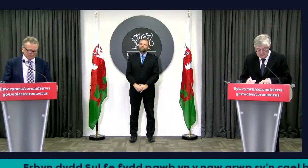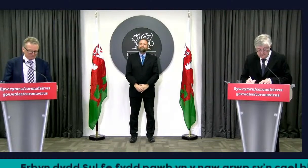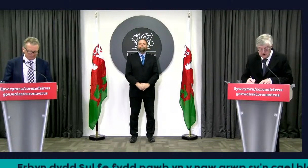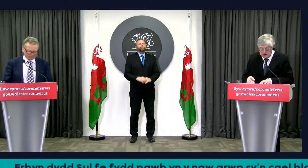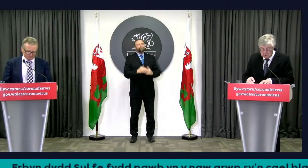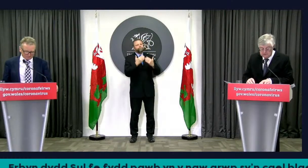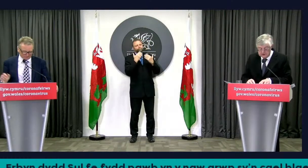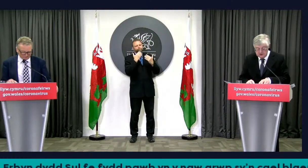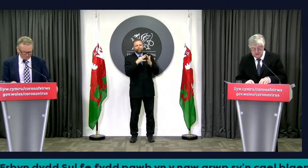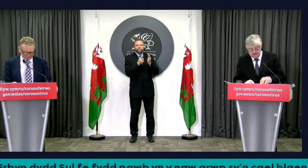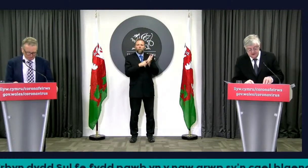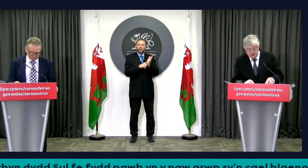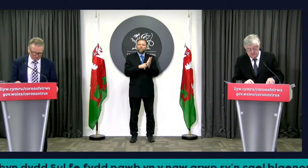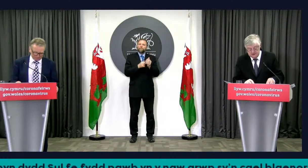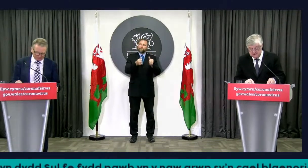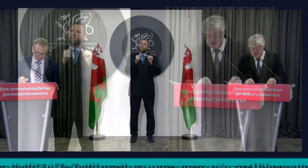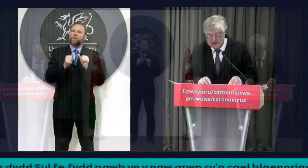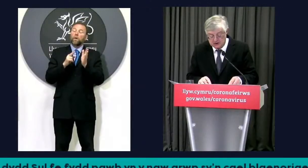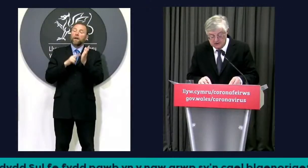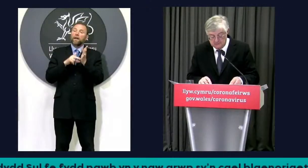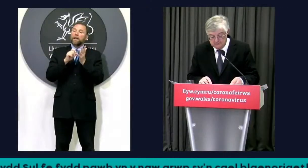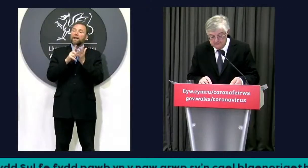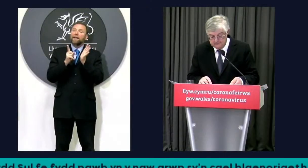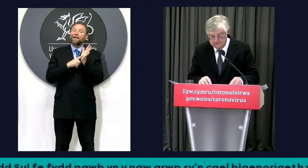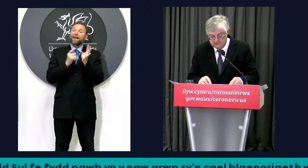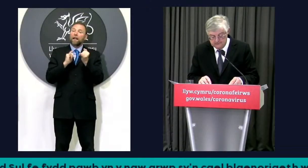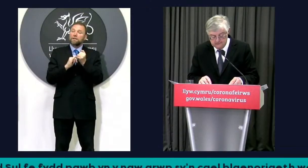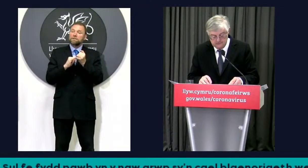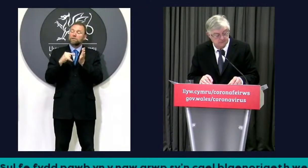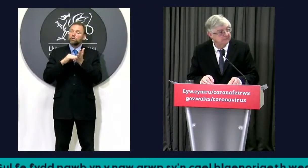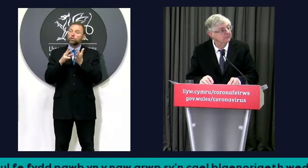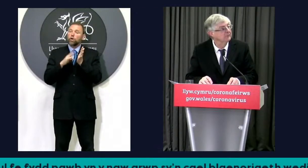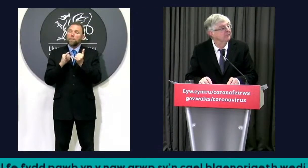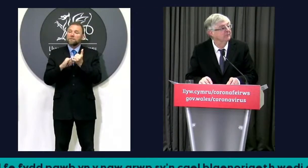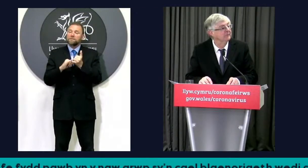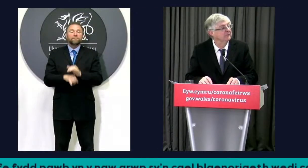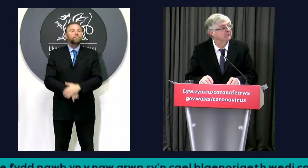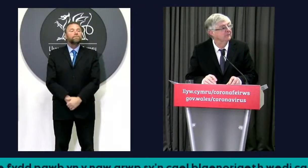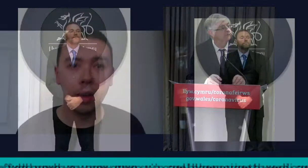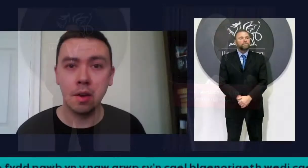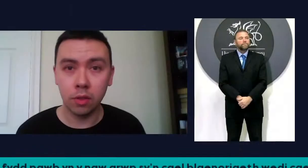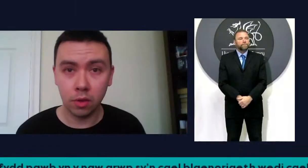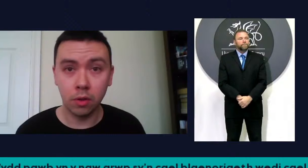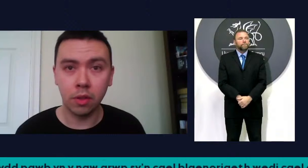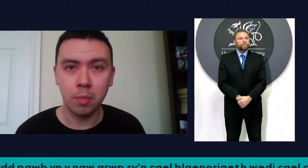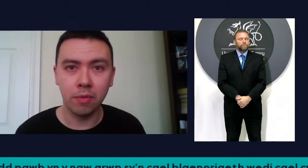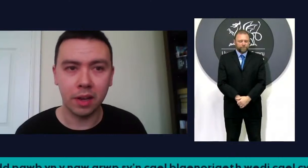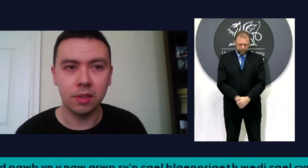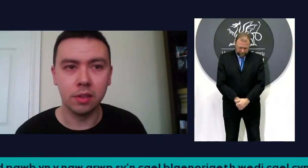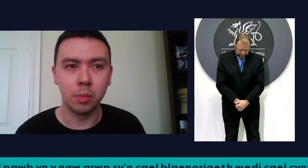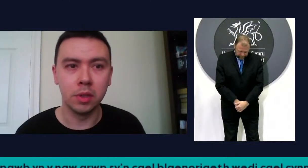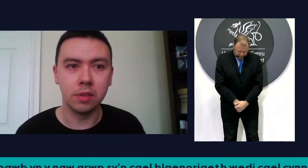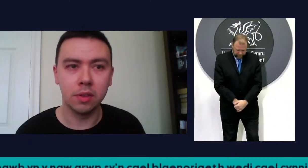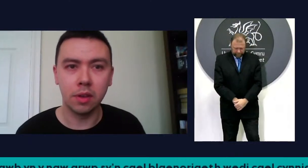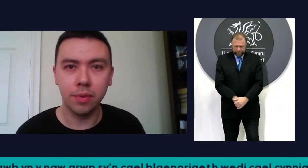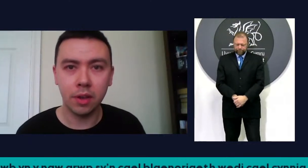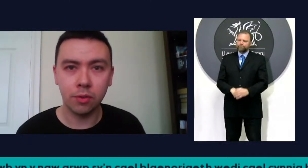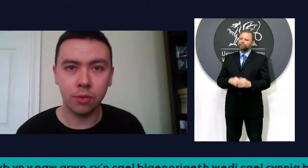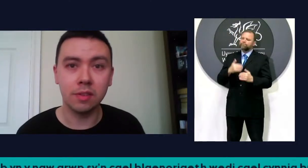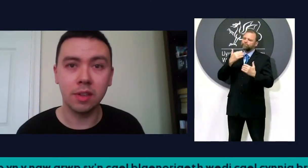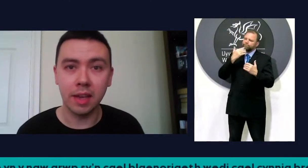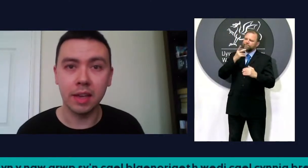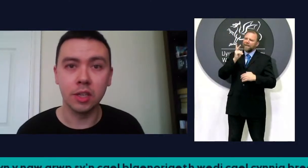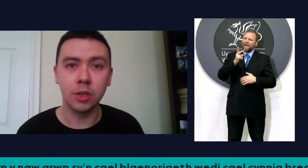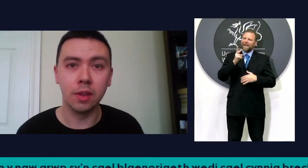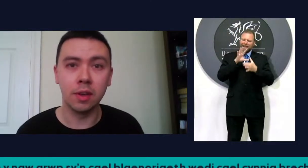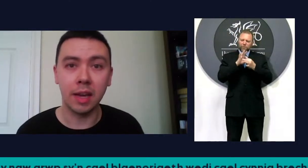Well, thanks very much. Over to Nicholas Thomas at the National. Thank you, First Minister. On the theme of vaccines, please,